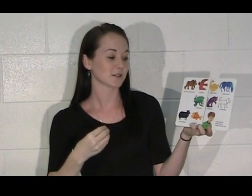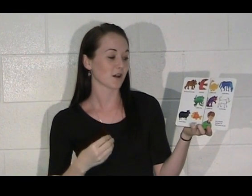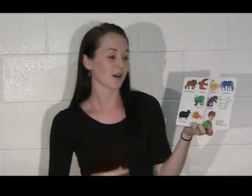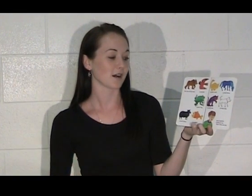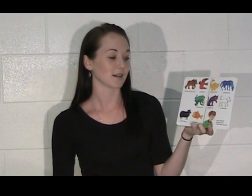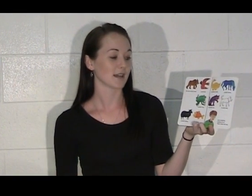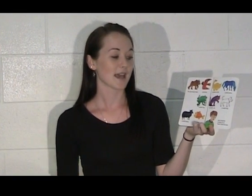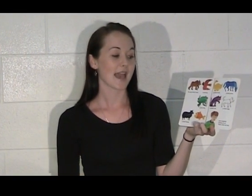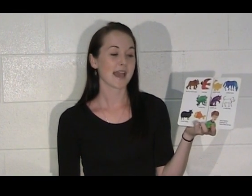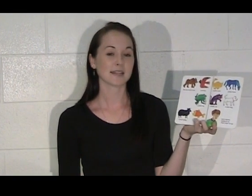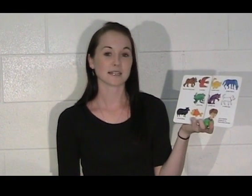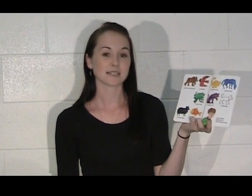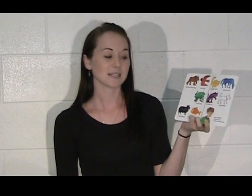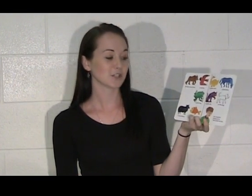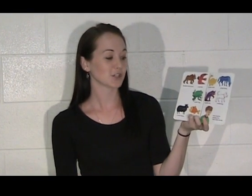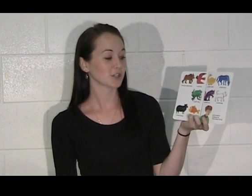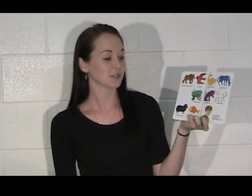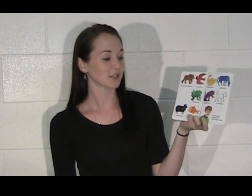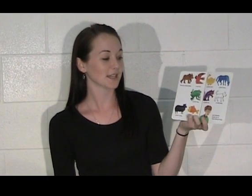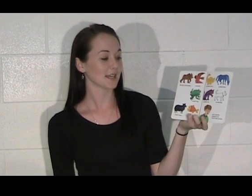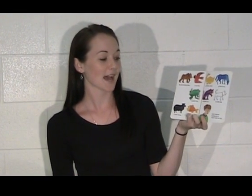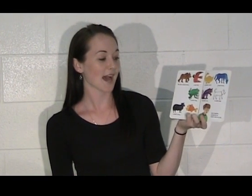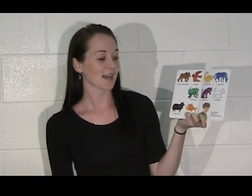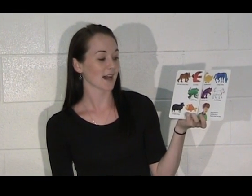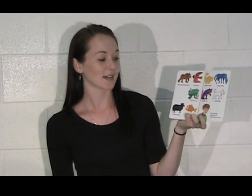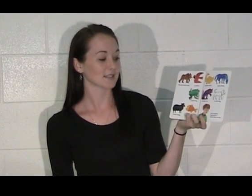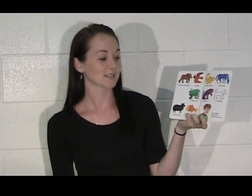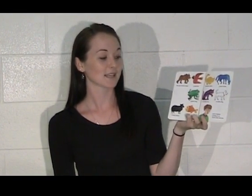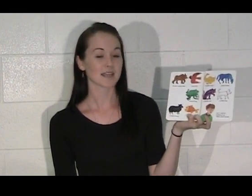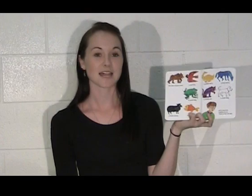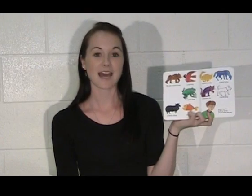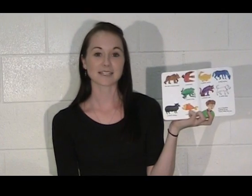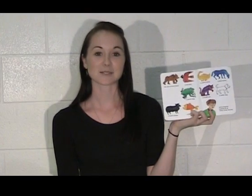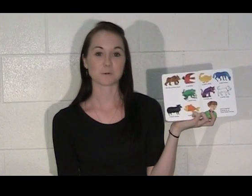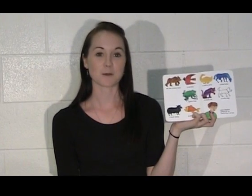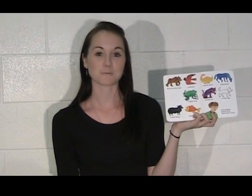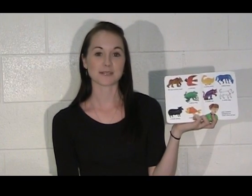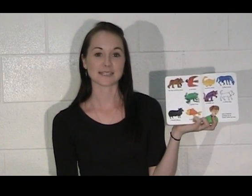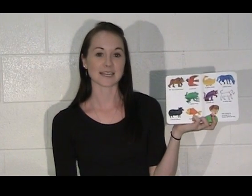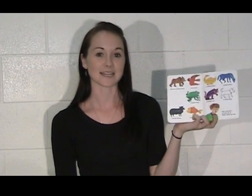dog, and a teacher looking at us. That's what we see.